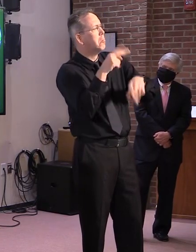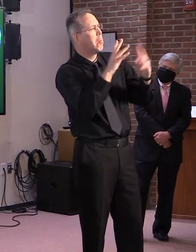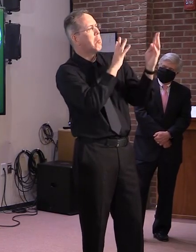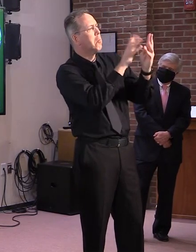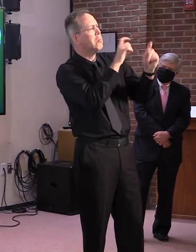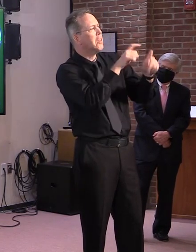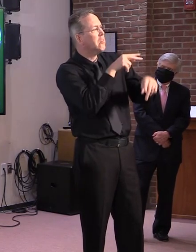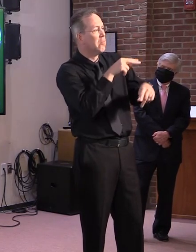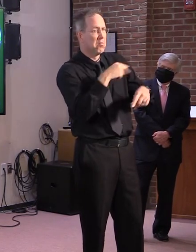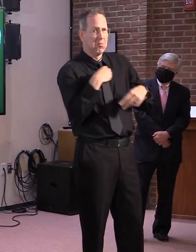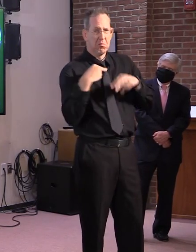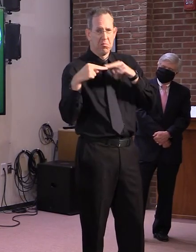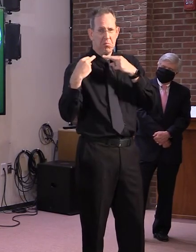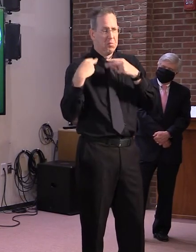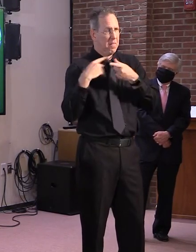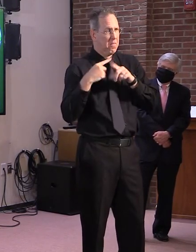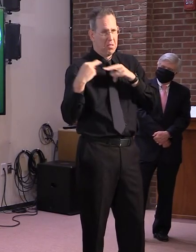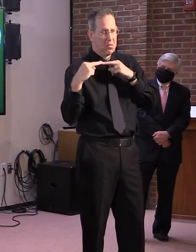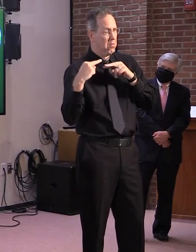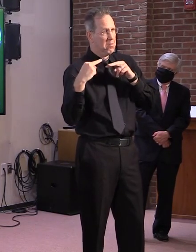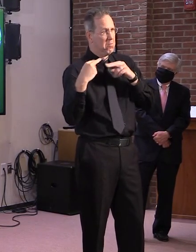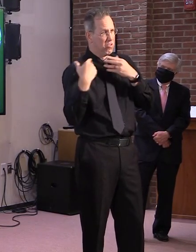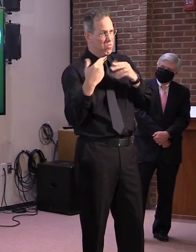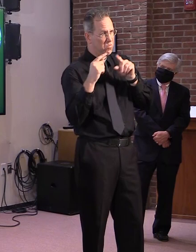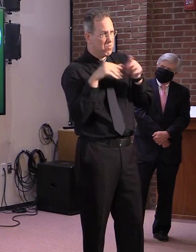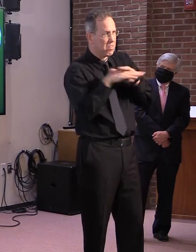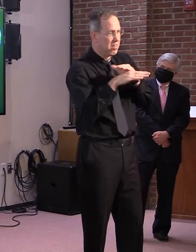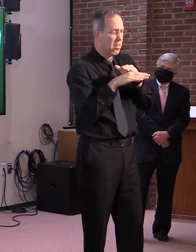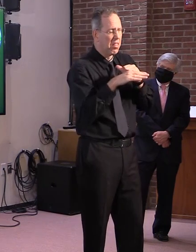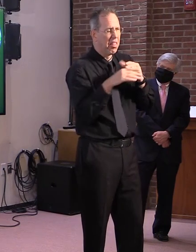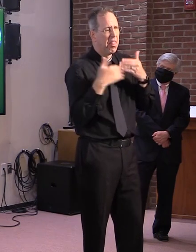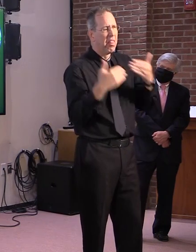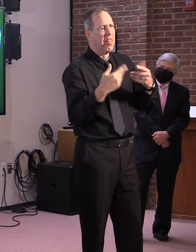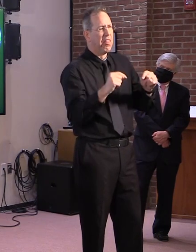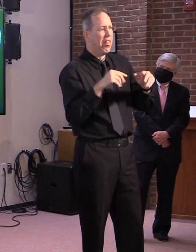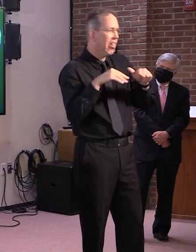that's a two-part question, and I apologize